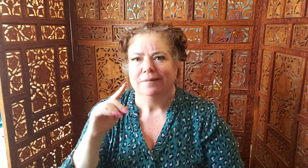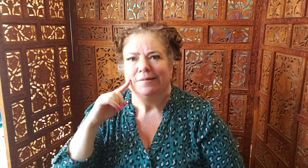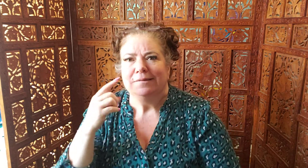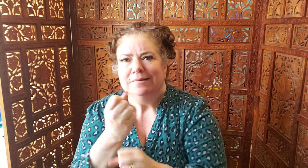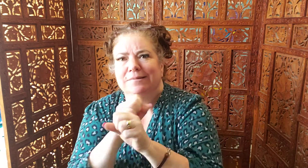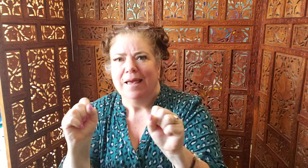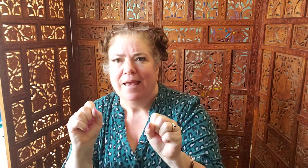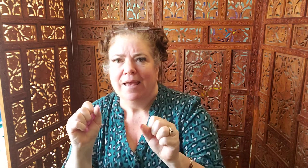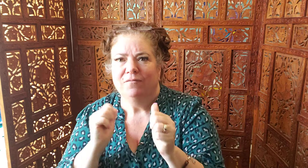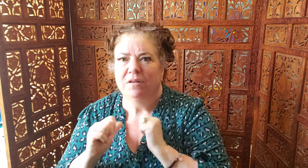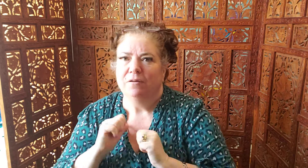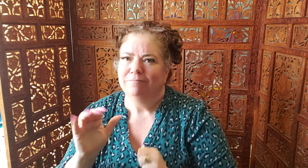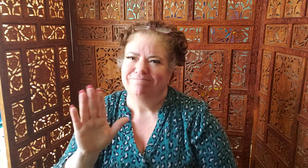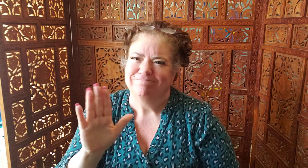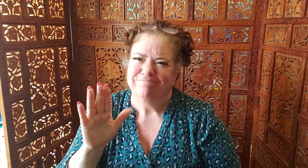own childhood.